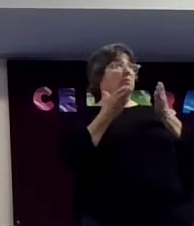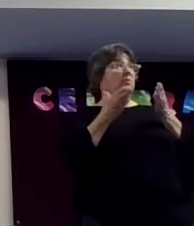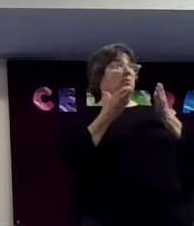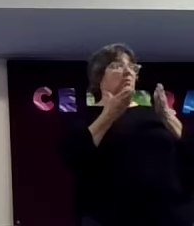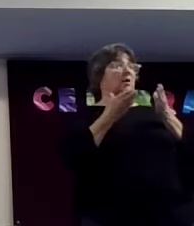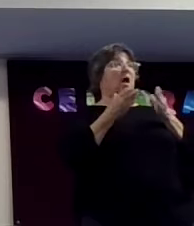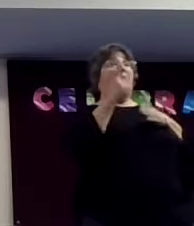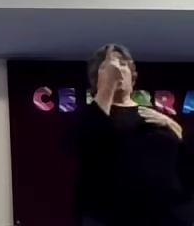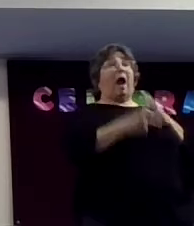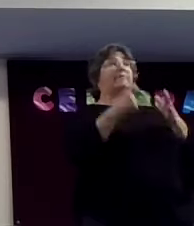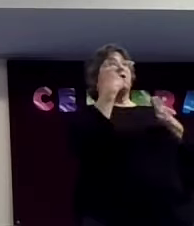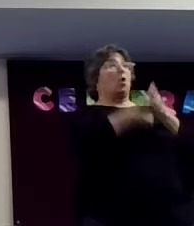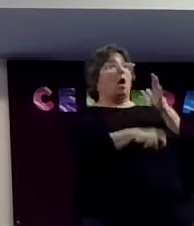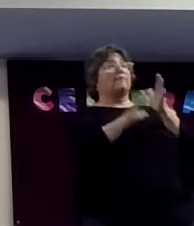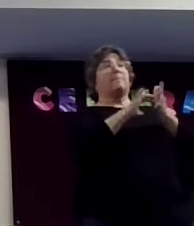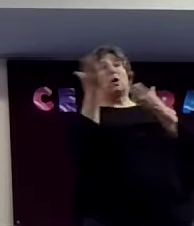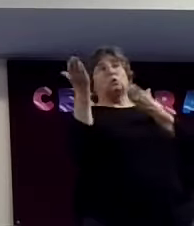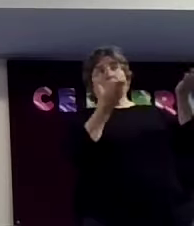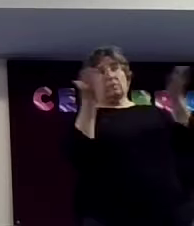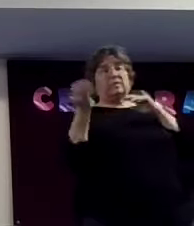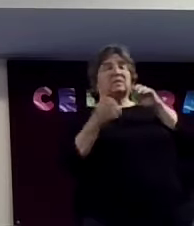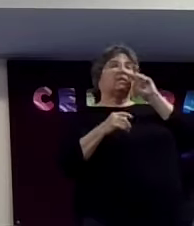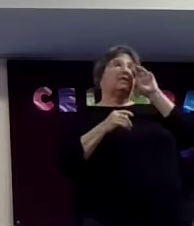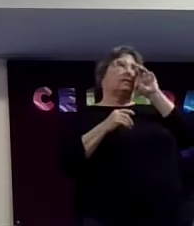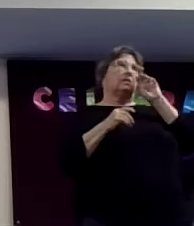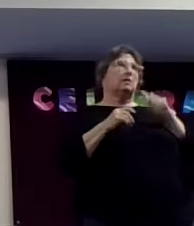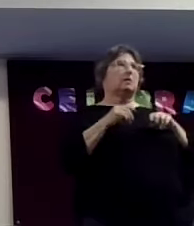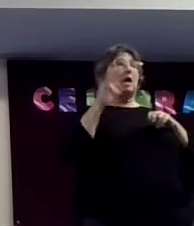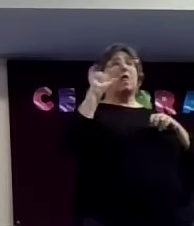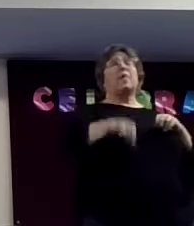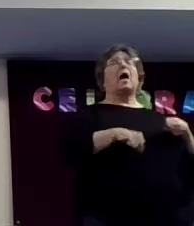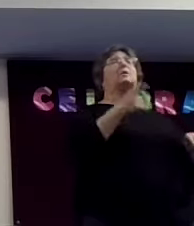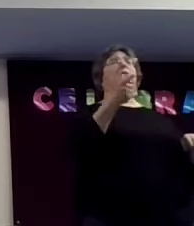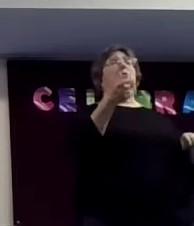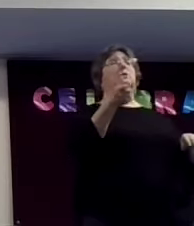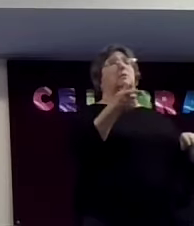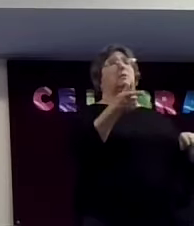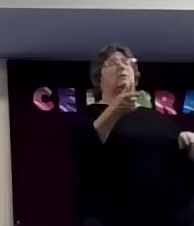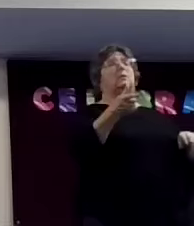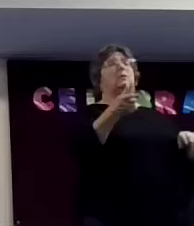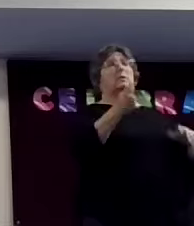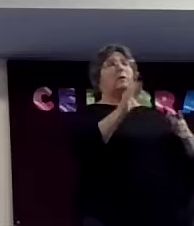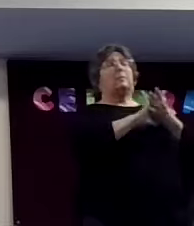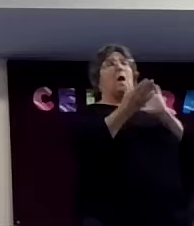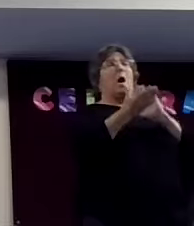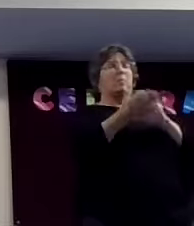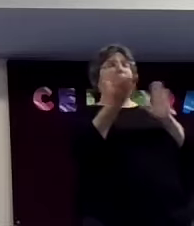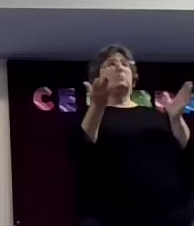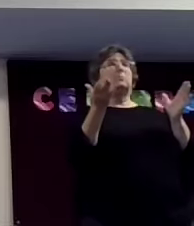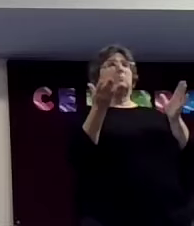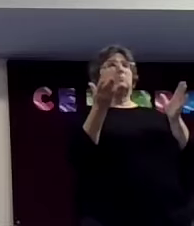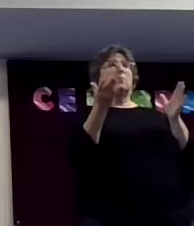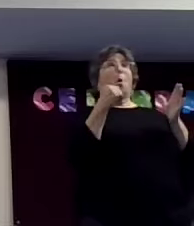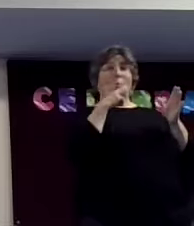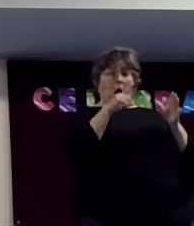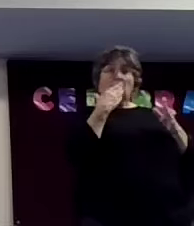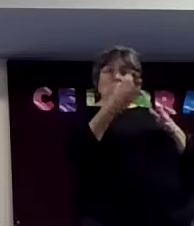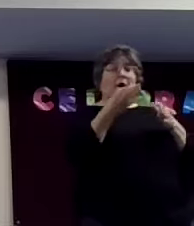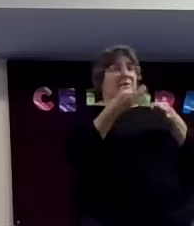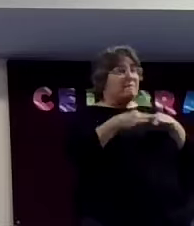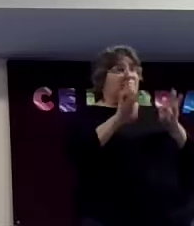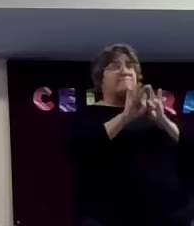the cost of the medical service. So that's where it becomes we're a valid service.